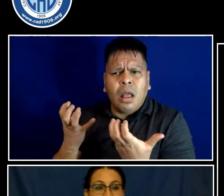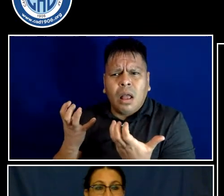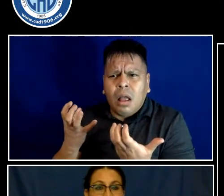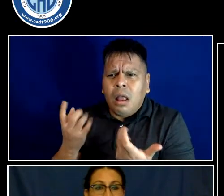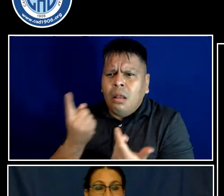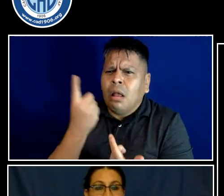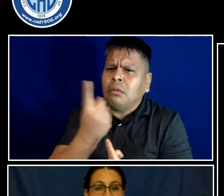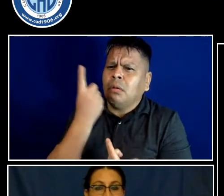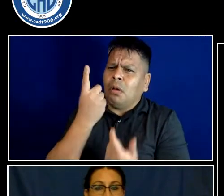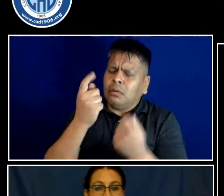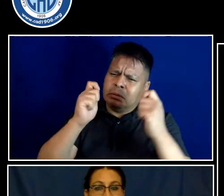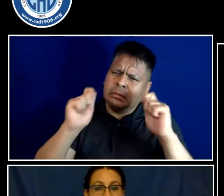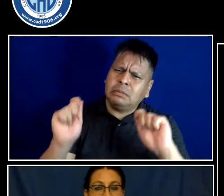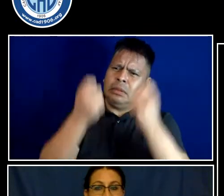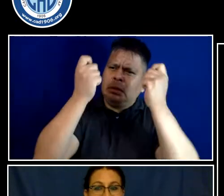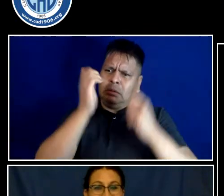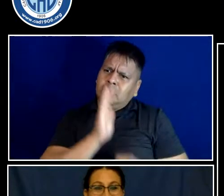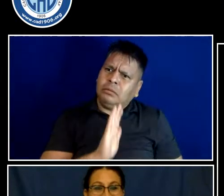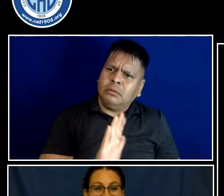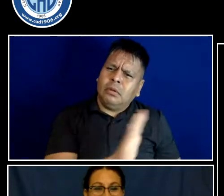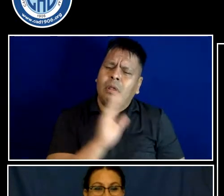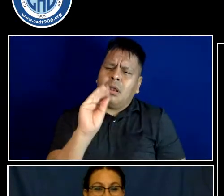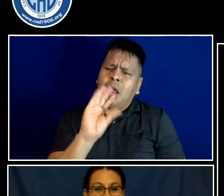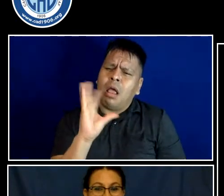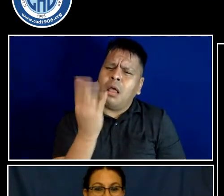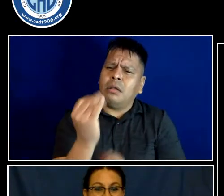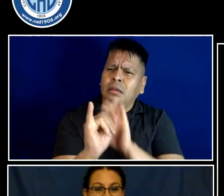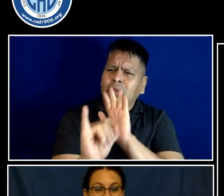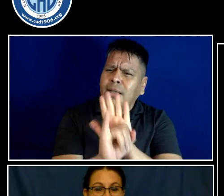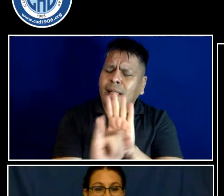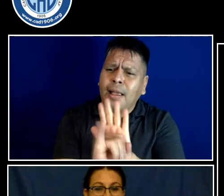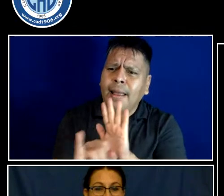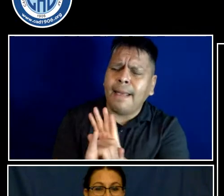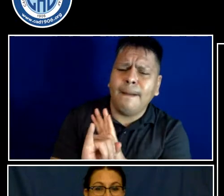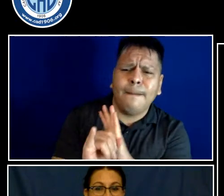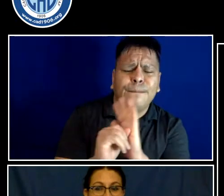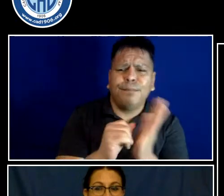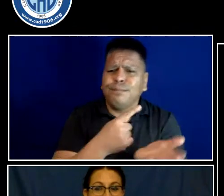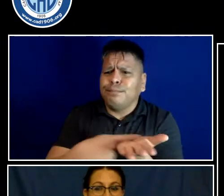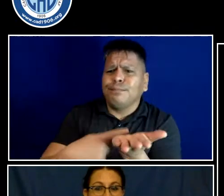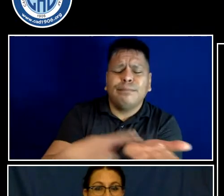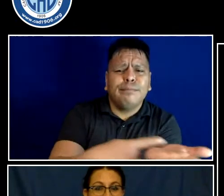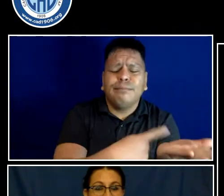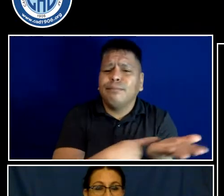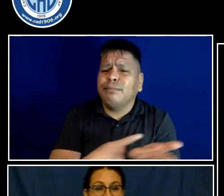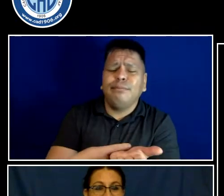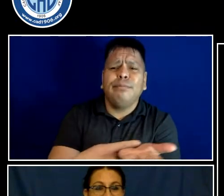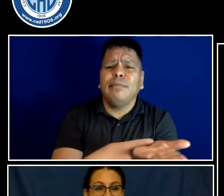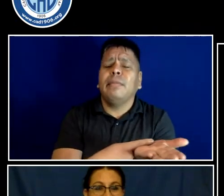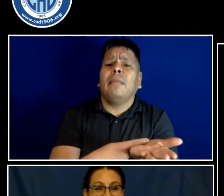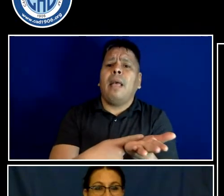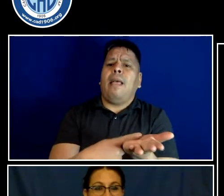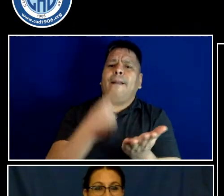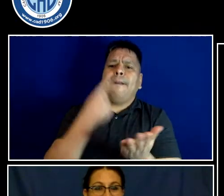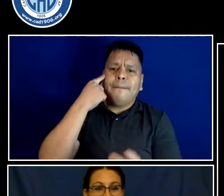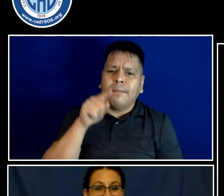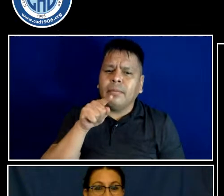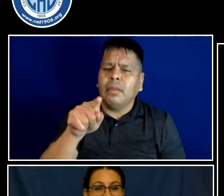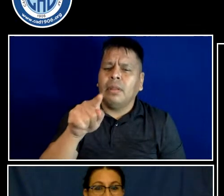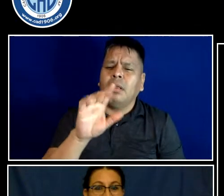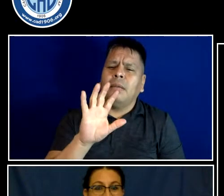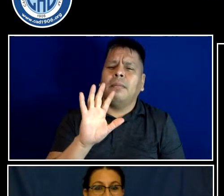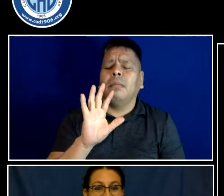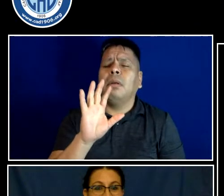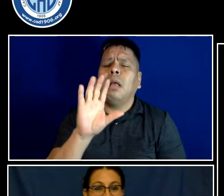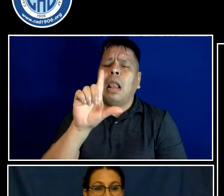culture. And so a huge number of them in California decided they also wanted to have a